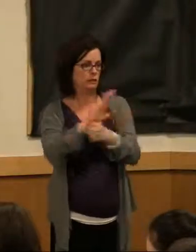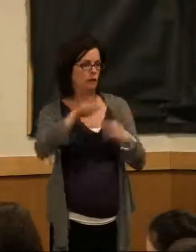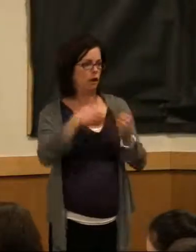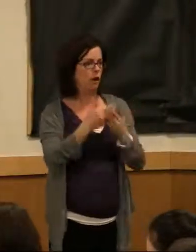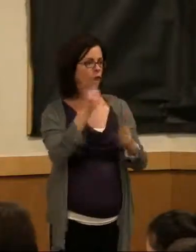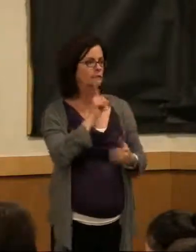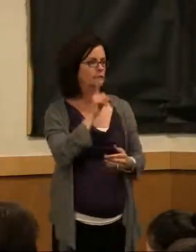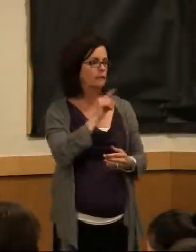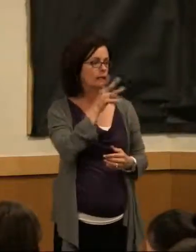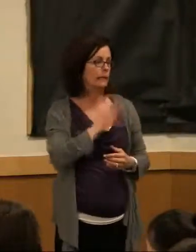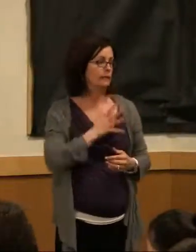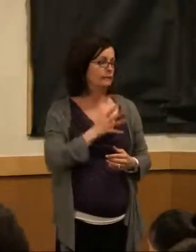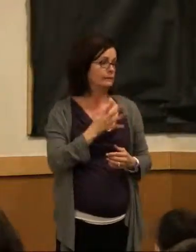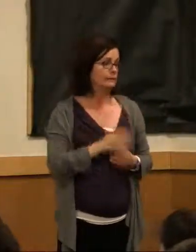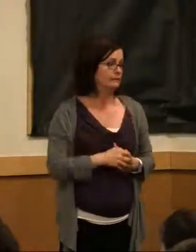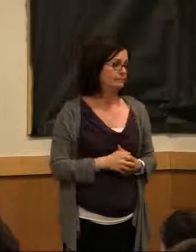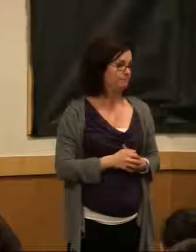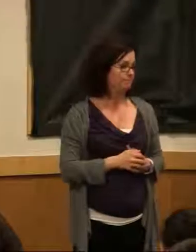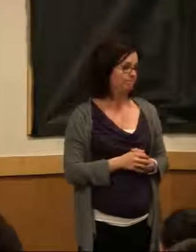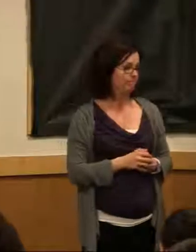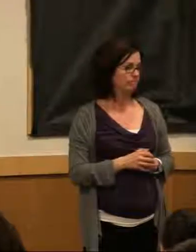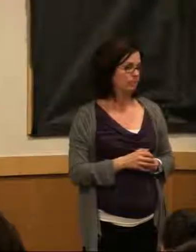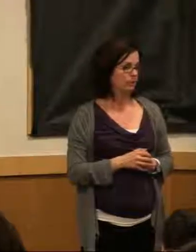And that's it.